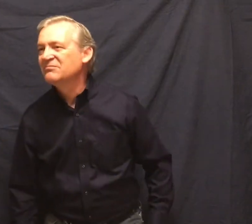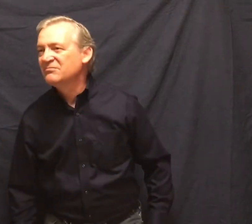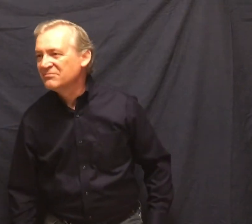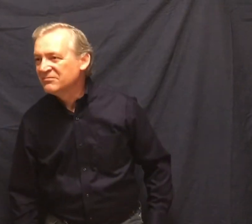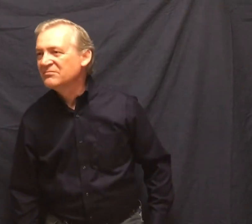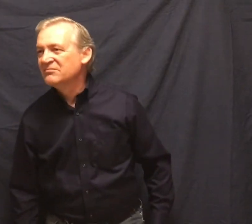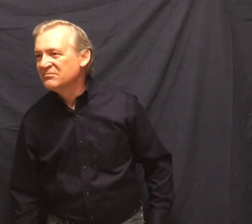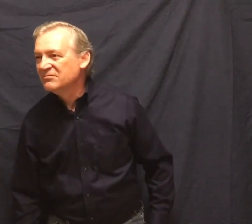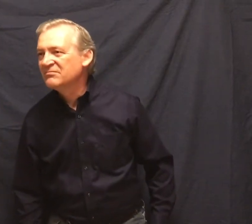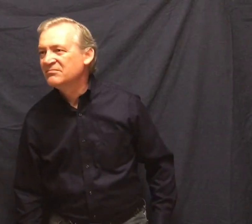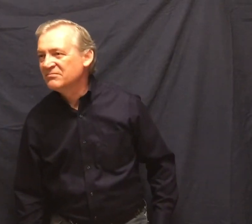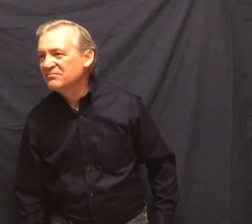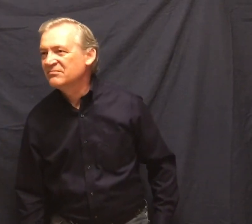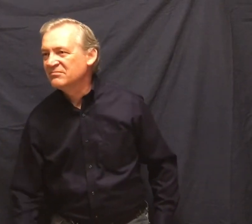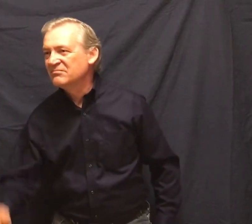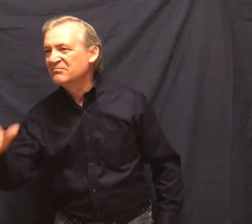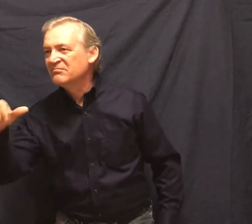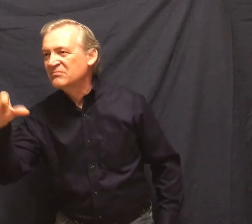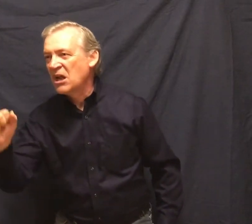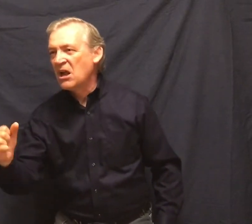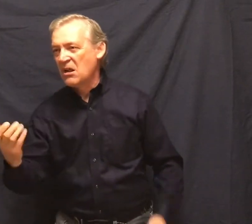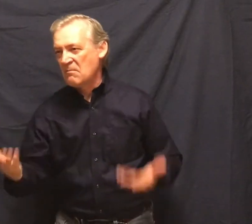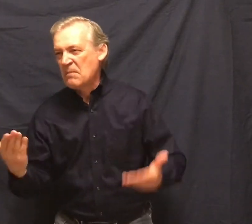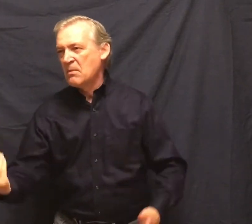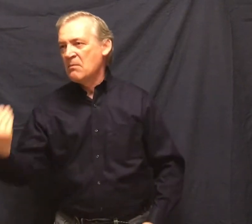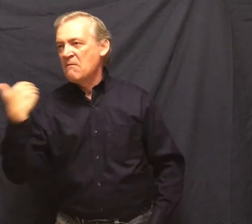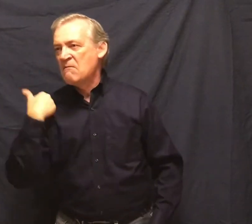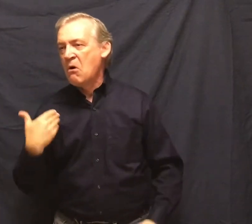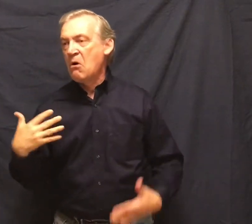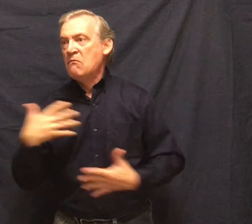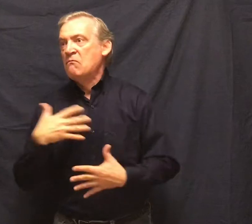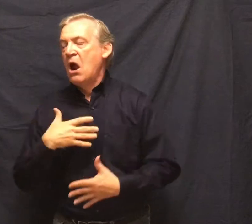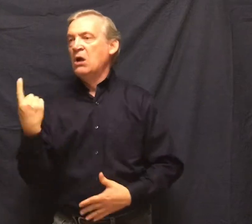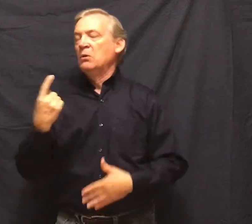Maybe there was a time when we was scared of getting canned, but we ain't no more.